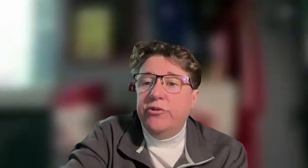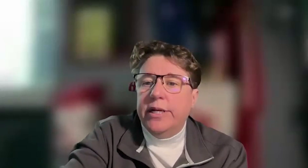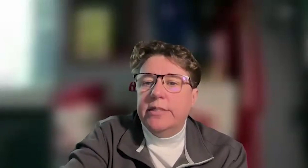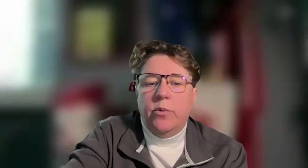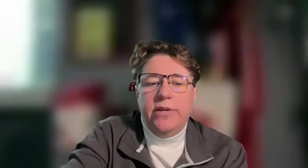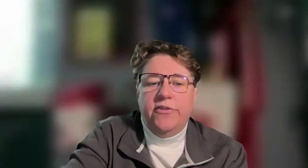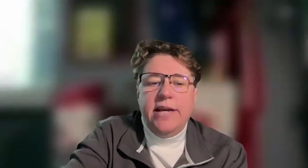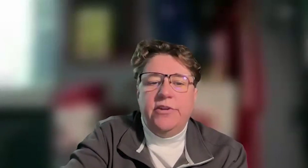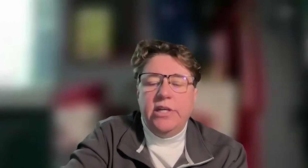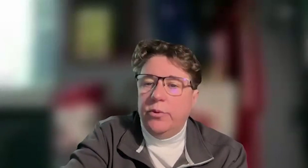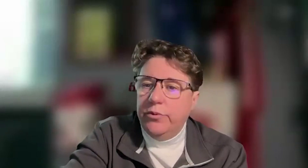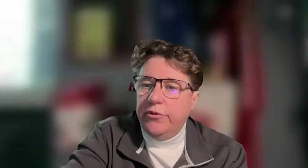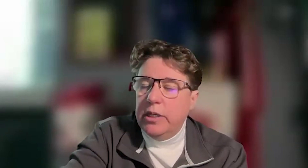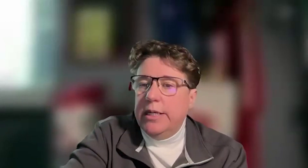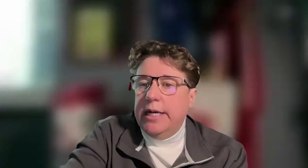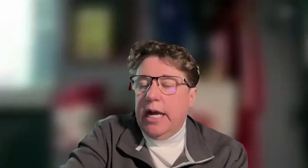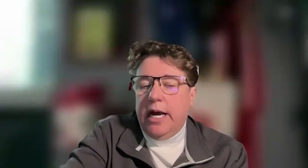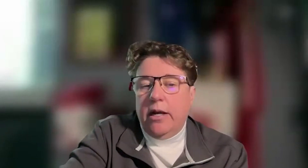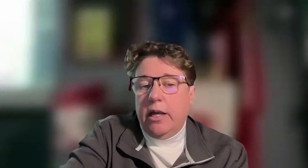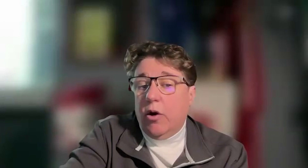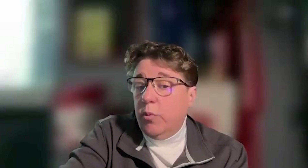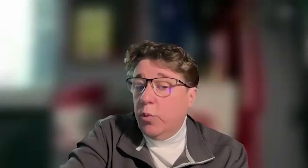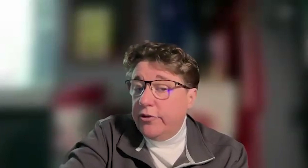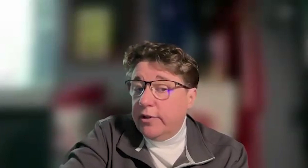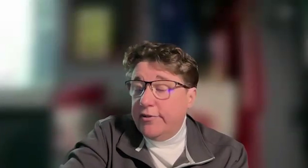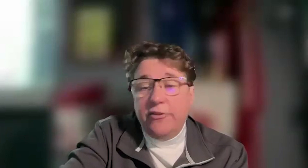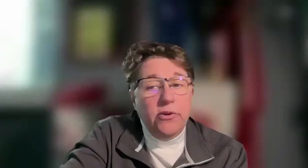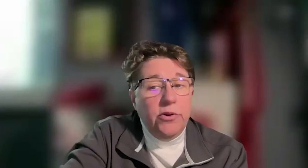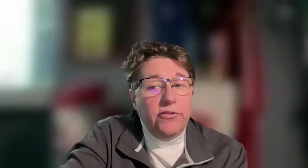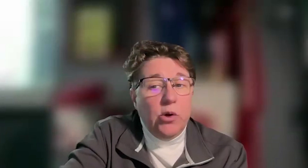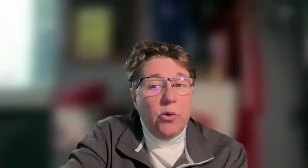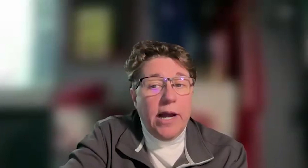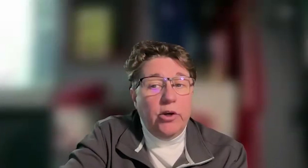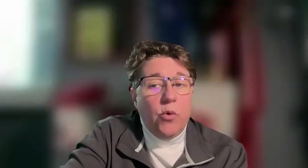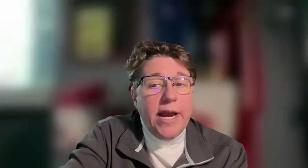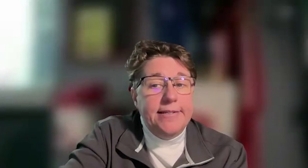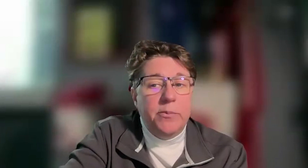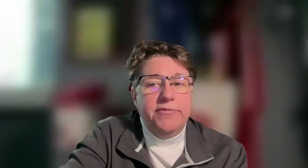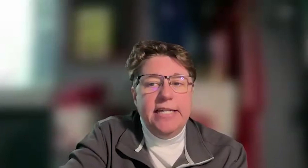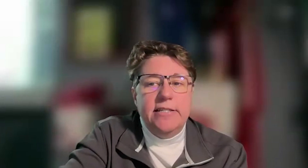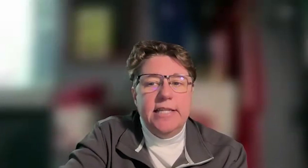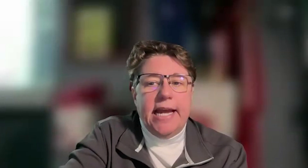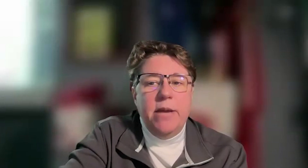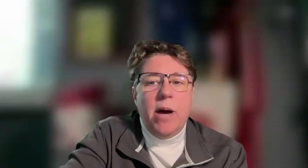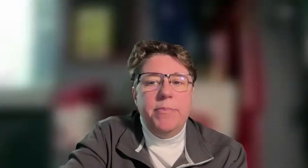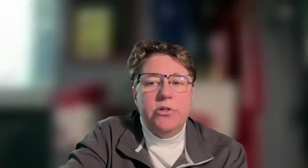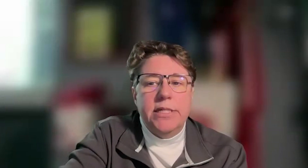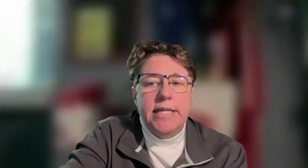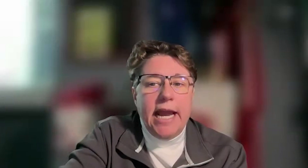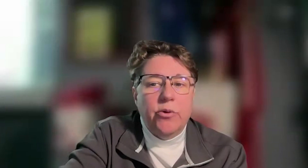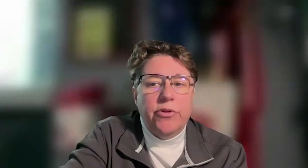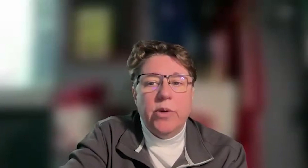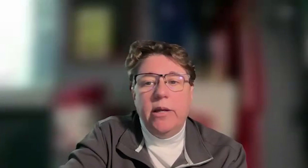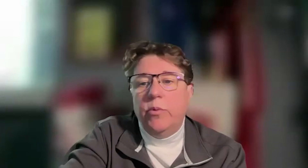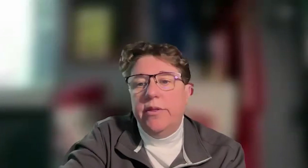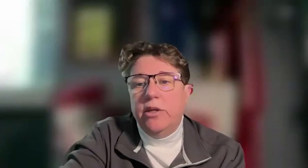of the metrics that we decided to use. Our original intention was to go around and grade some of these as they came up and sort of